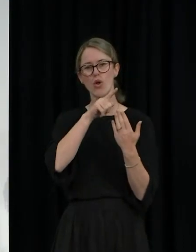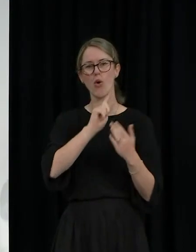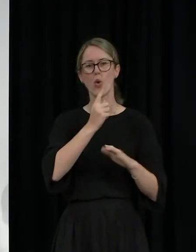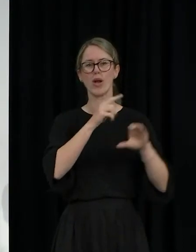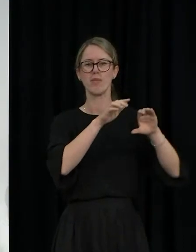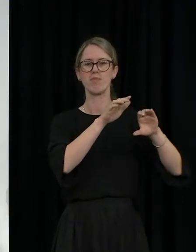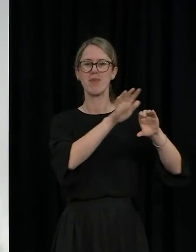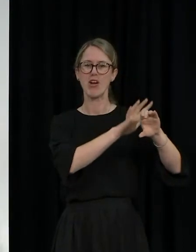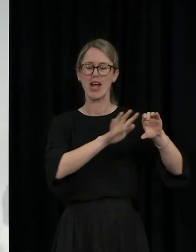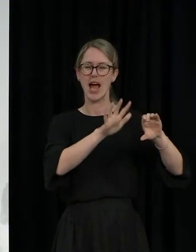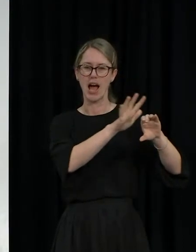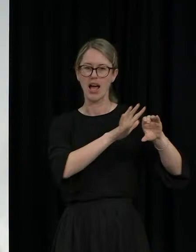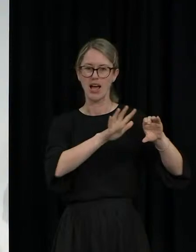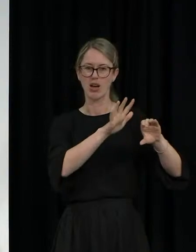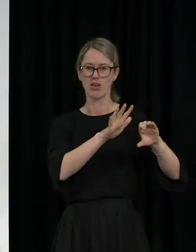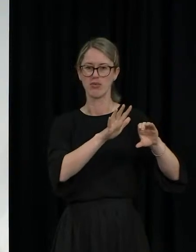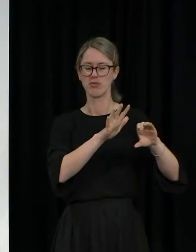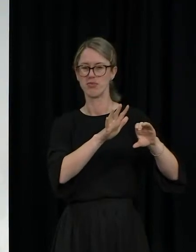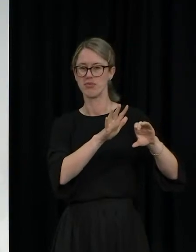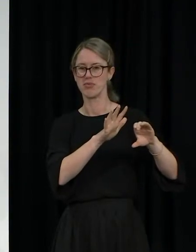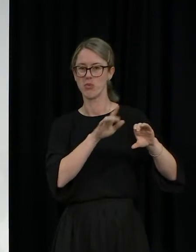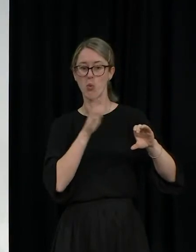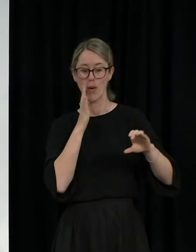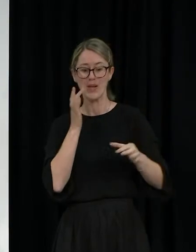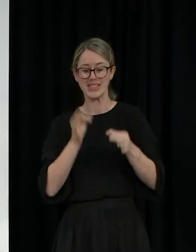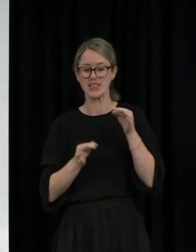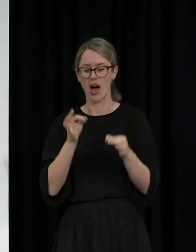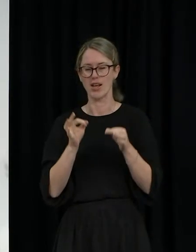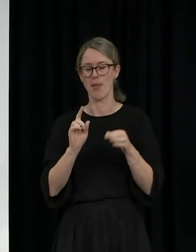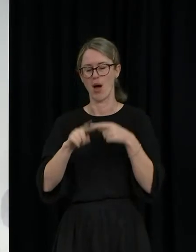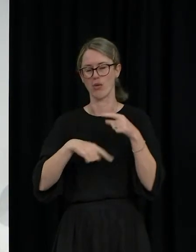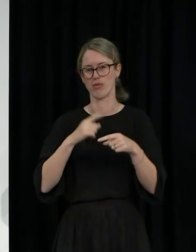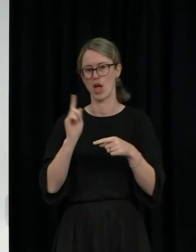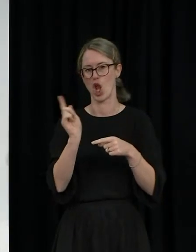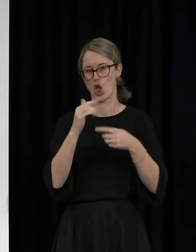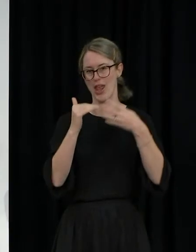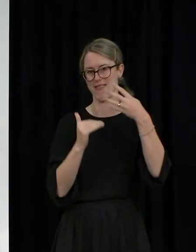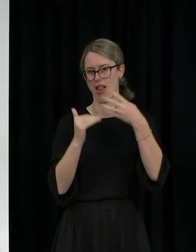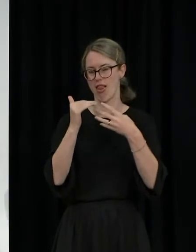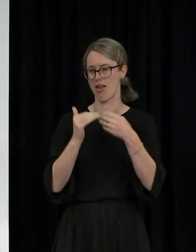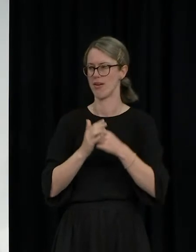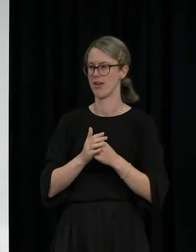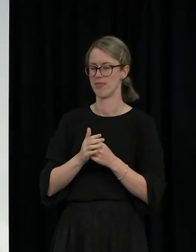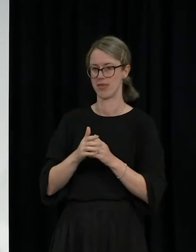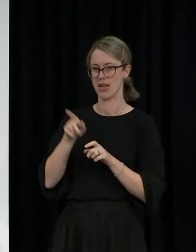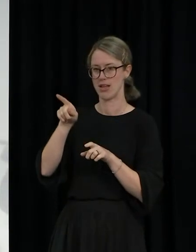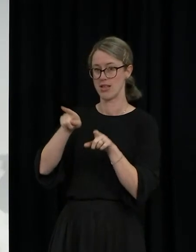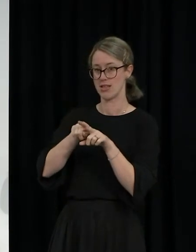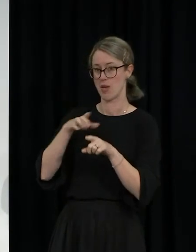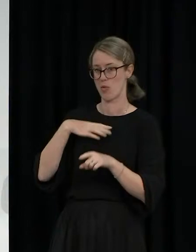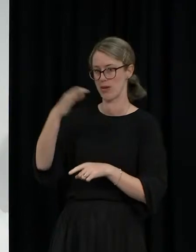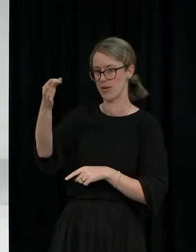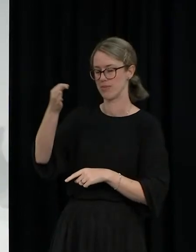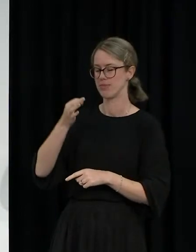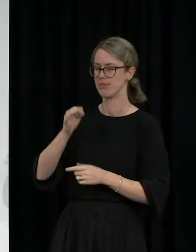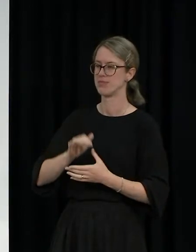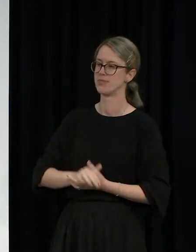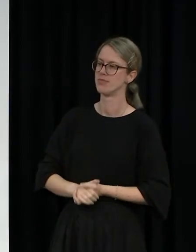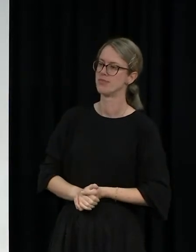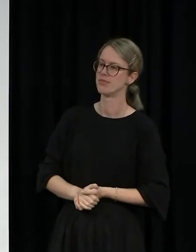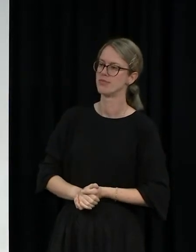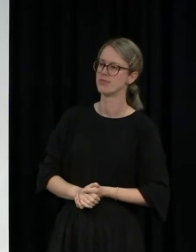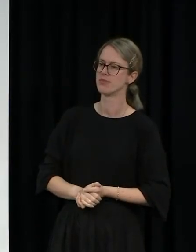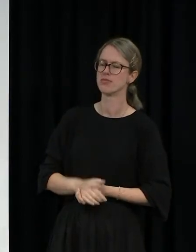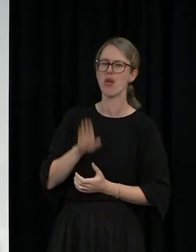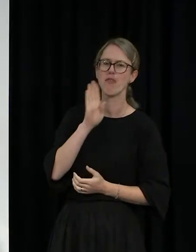the overall alert level settings, so I'm sure we will continue to look at that situation. So what can you say, if anything, about